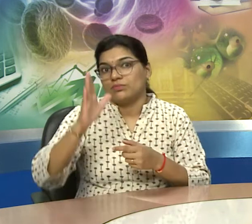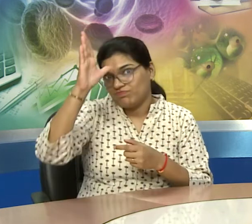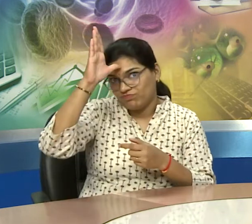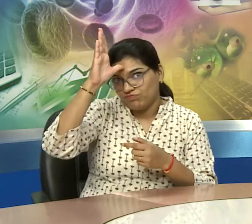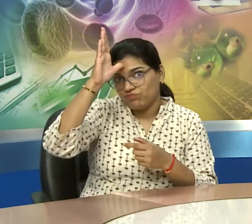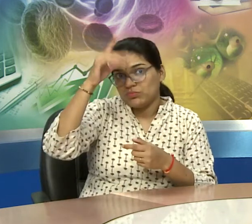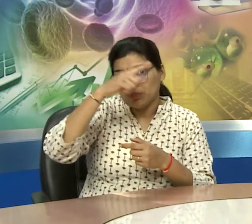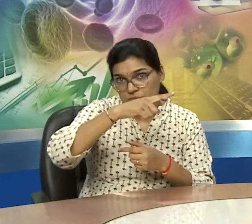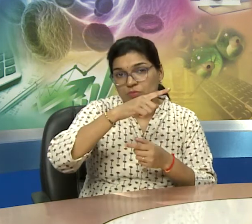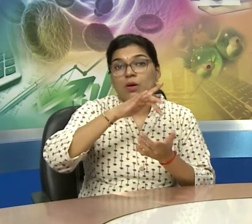Those places were Iraq,